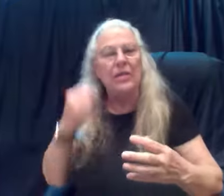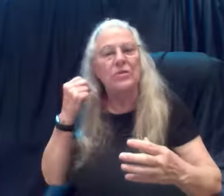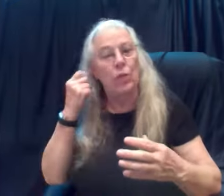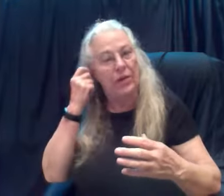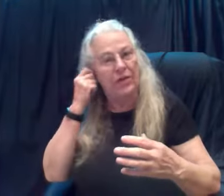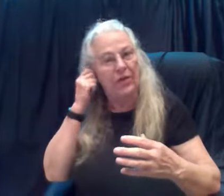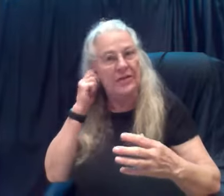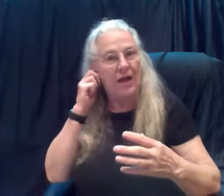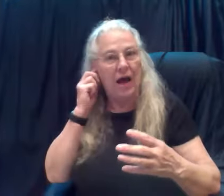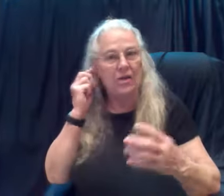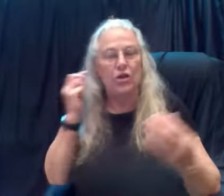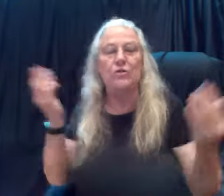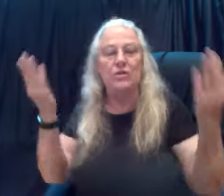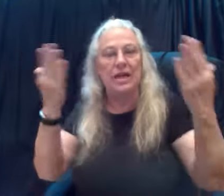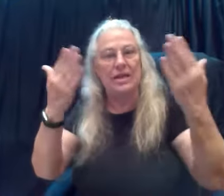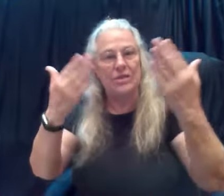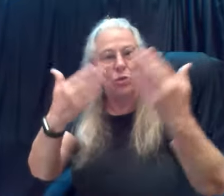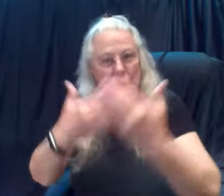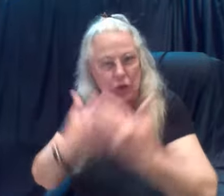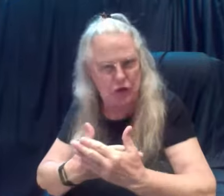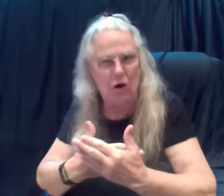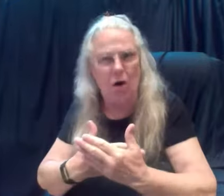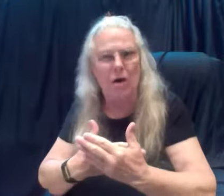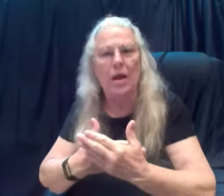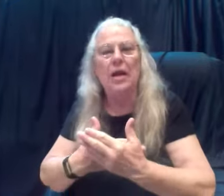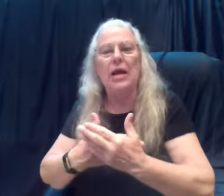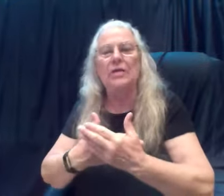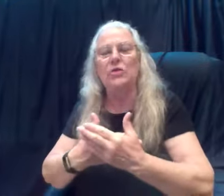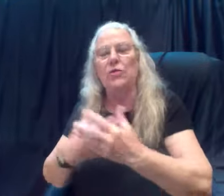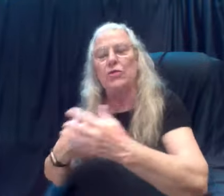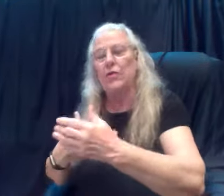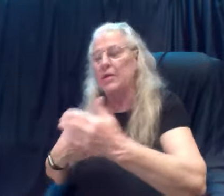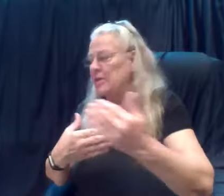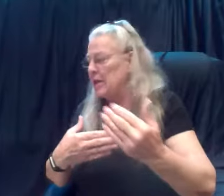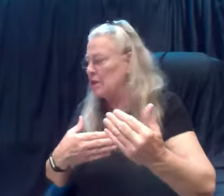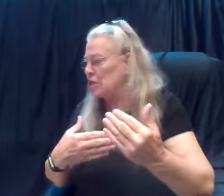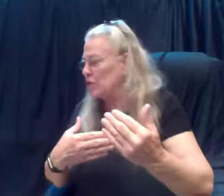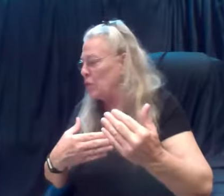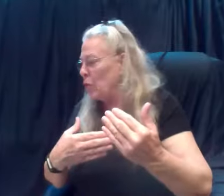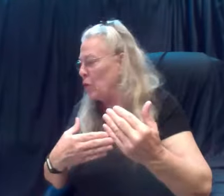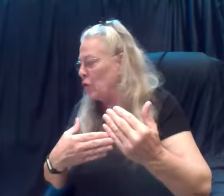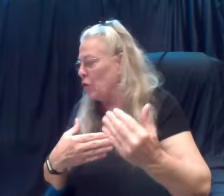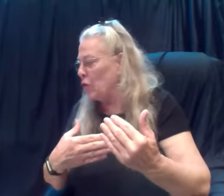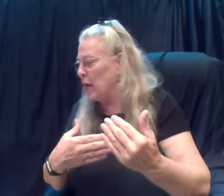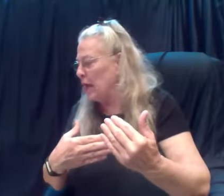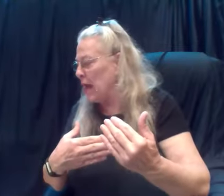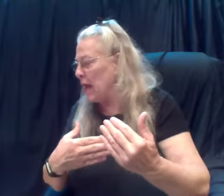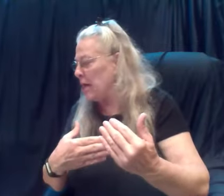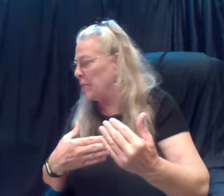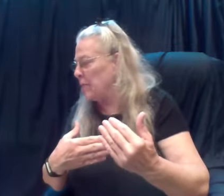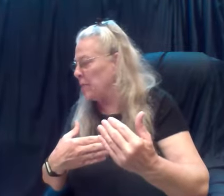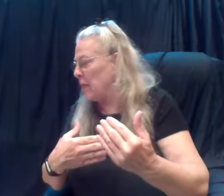of the things that I choose is the word dark. And so the translation, when you're looking at it,